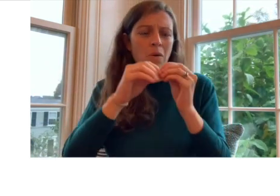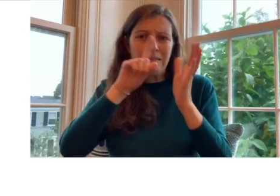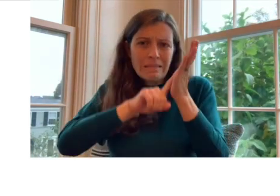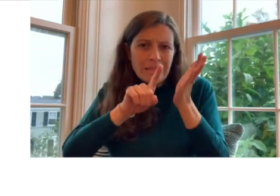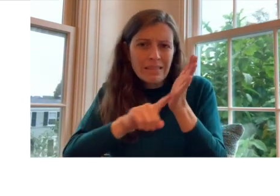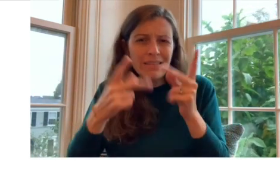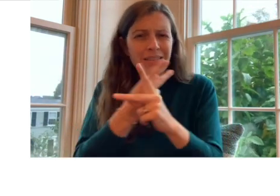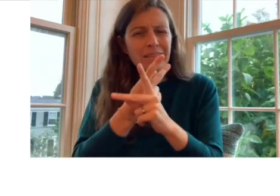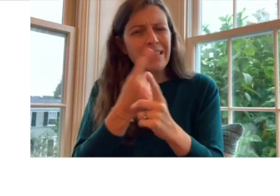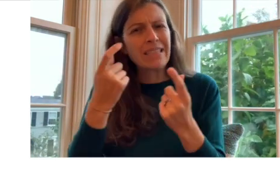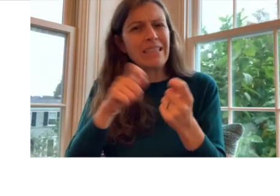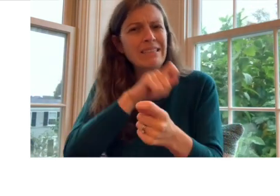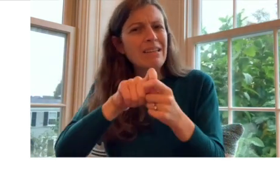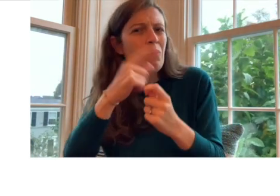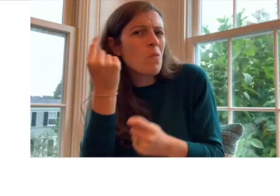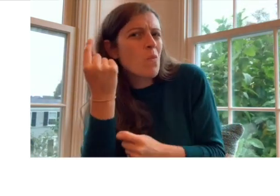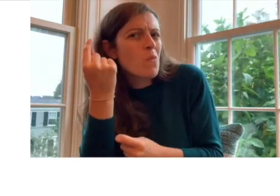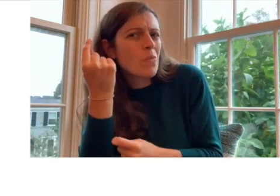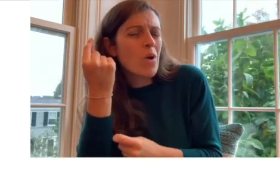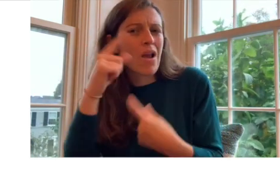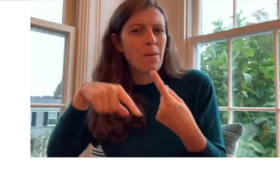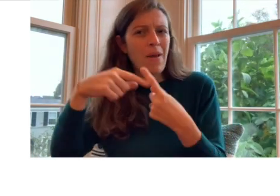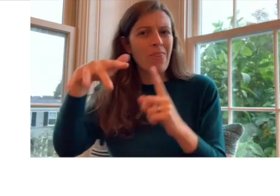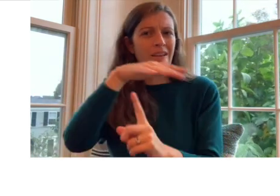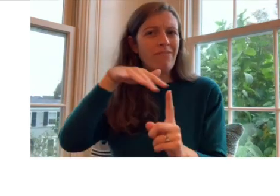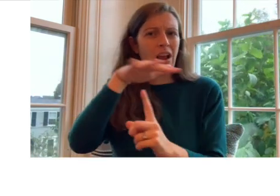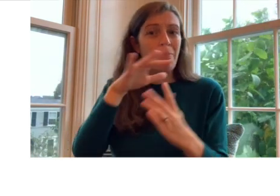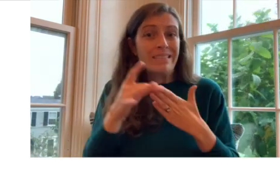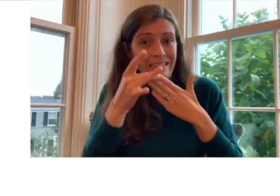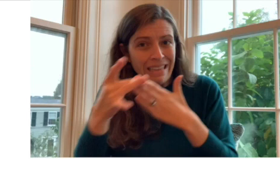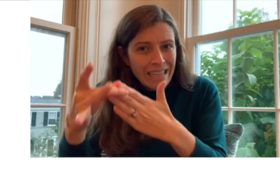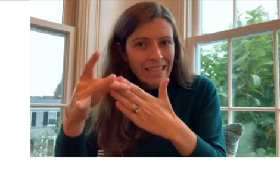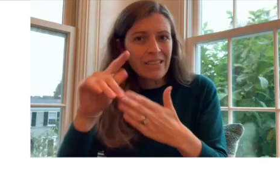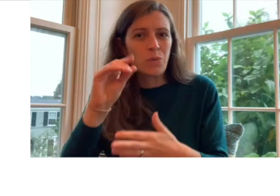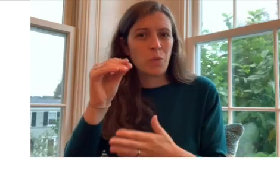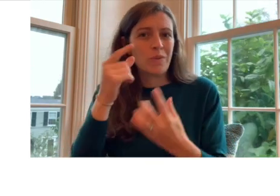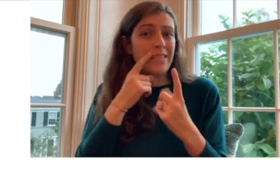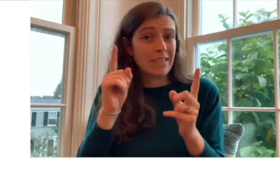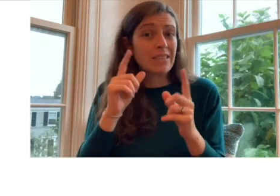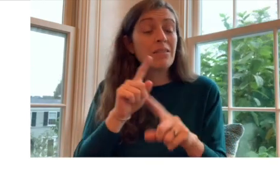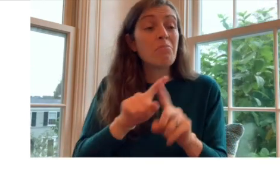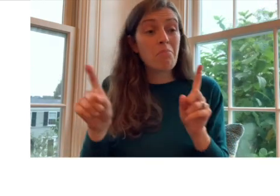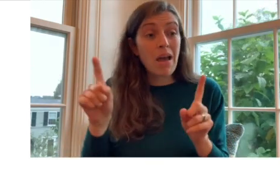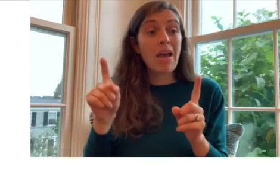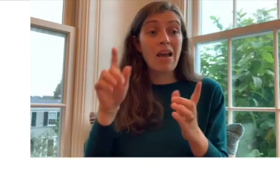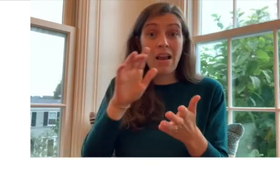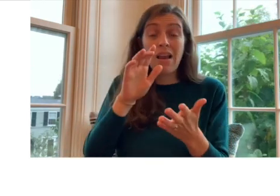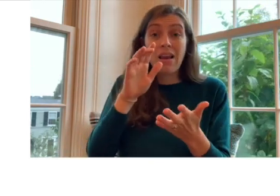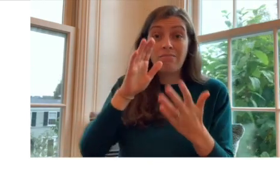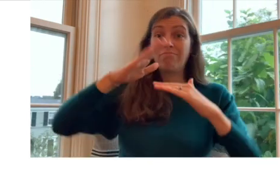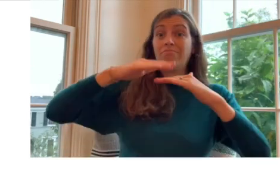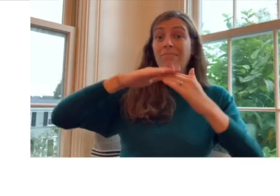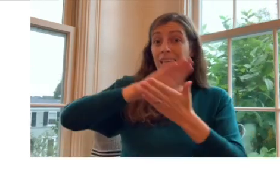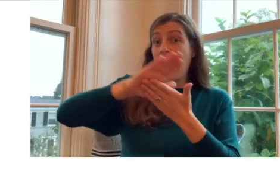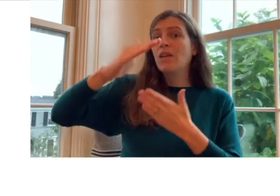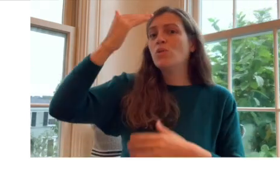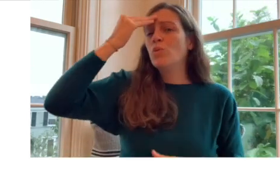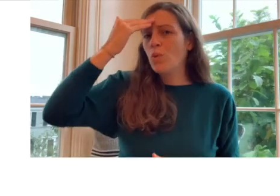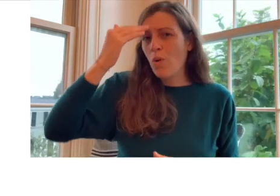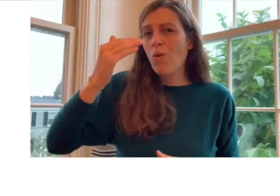that may set these children up for success. So we need to do more research to determine what exactly about these